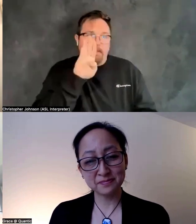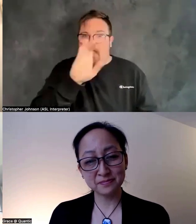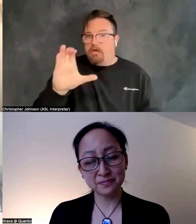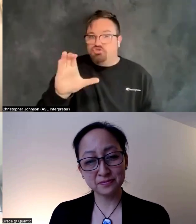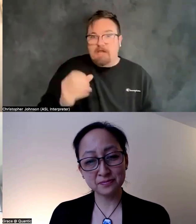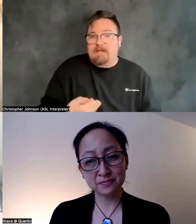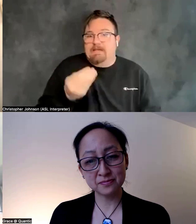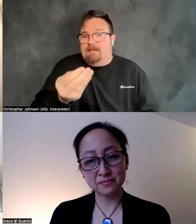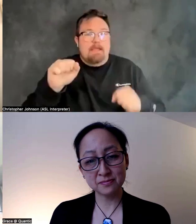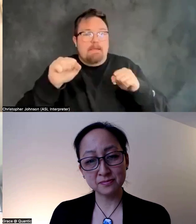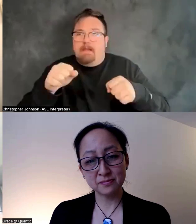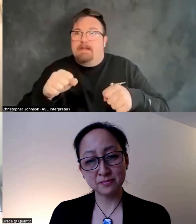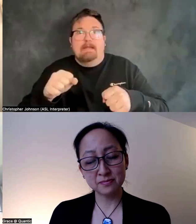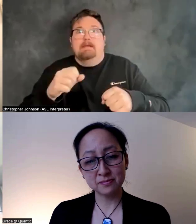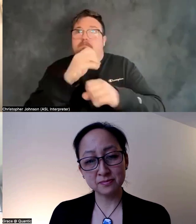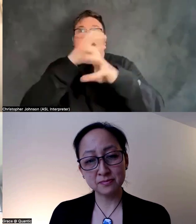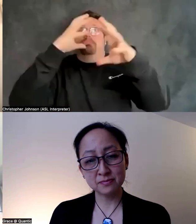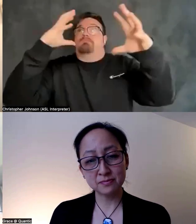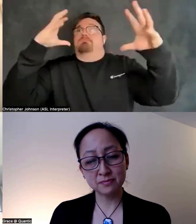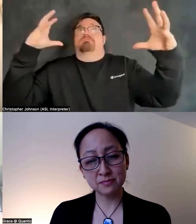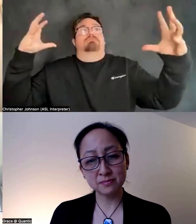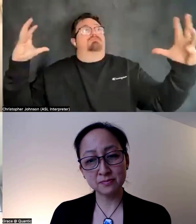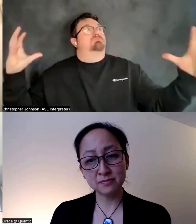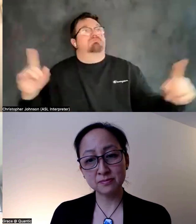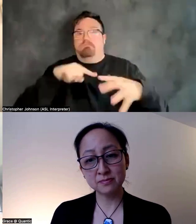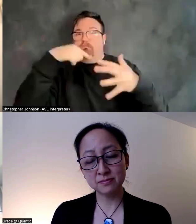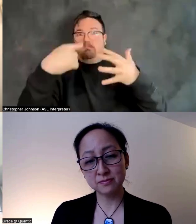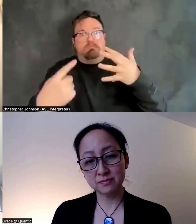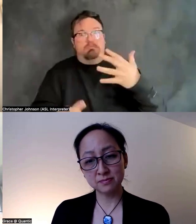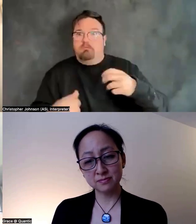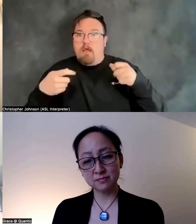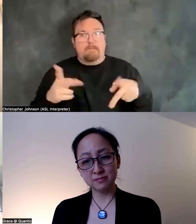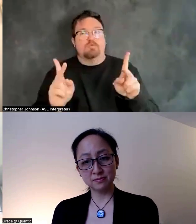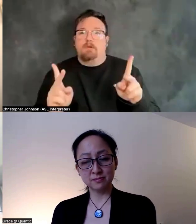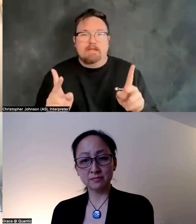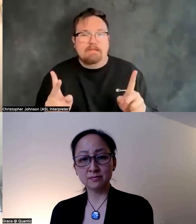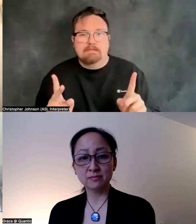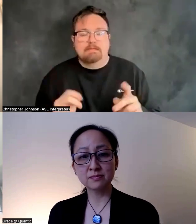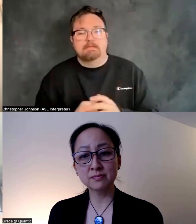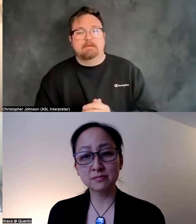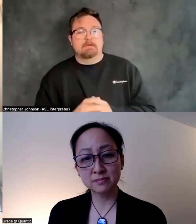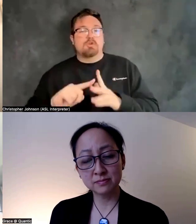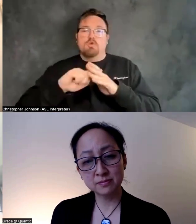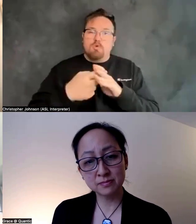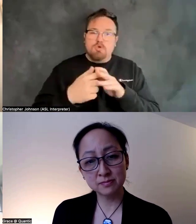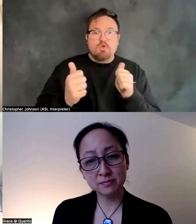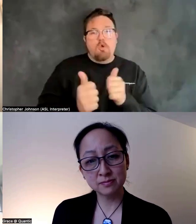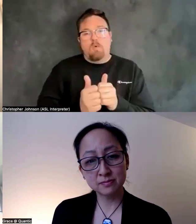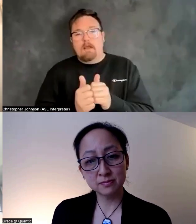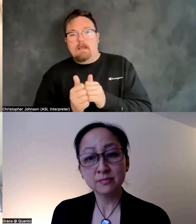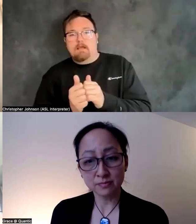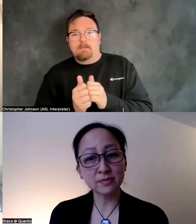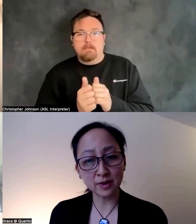practically unimaginable opportunities. Obviously, we start off with replicating a lot of these Web2 projects in